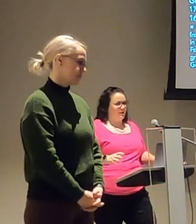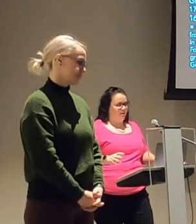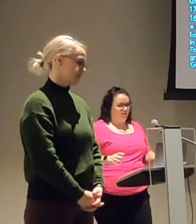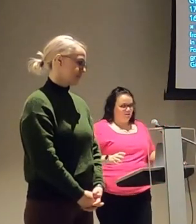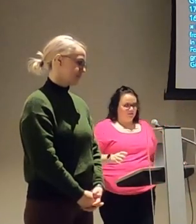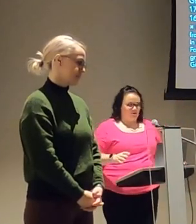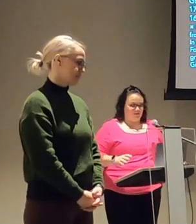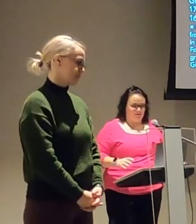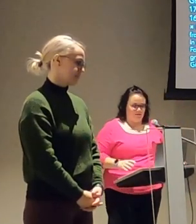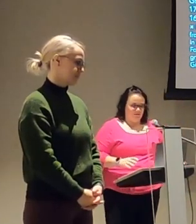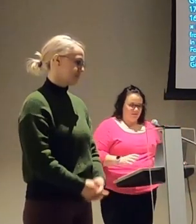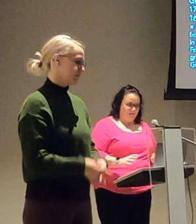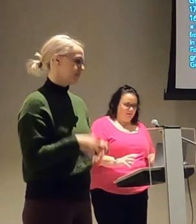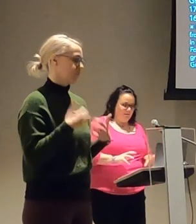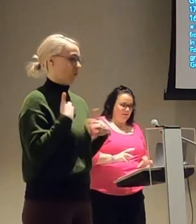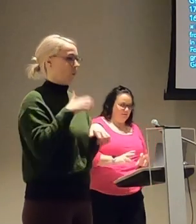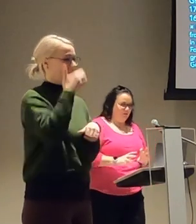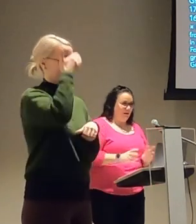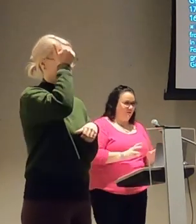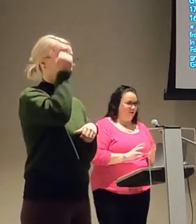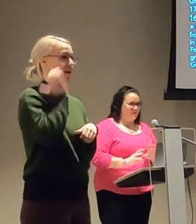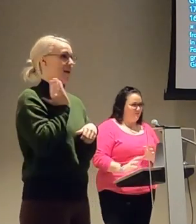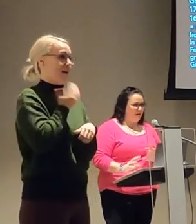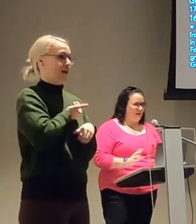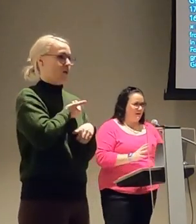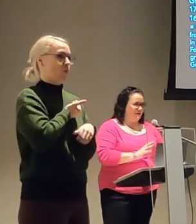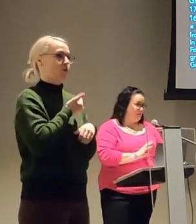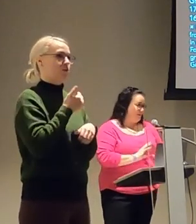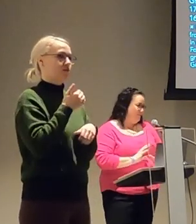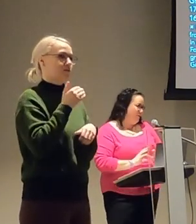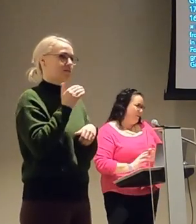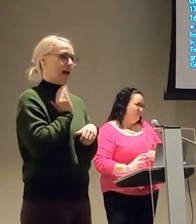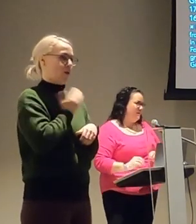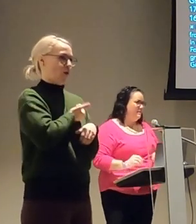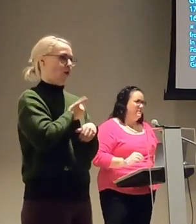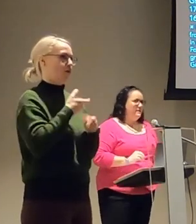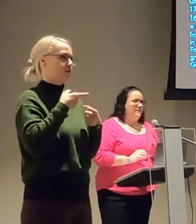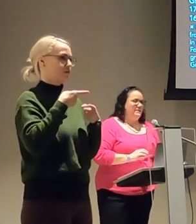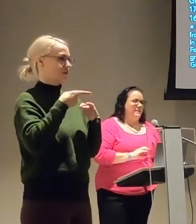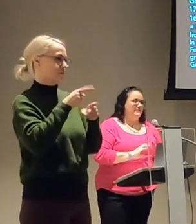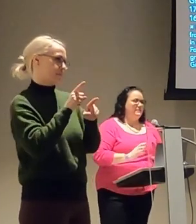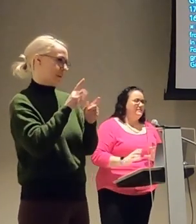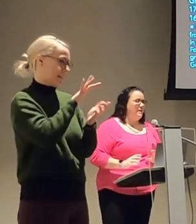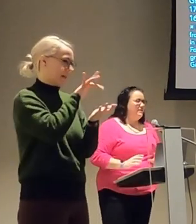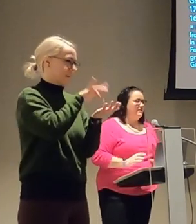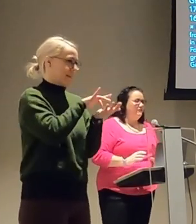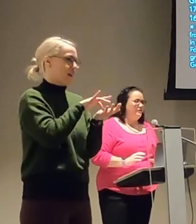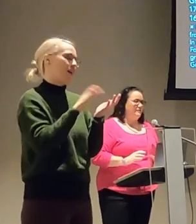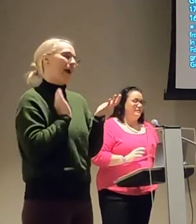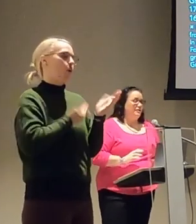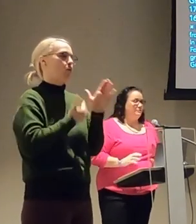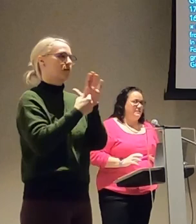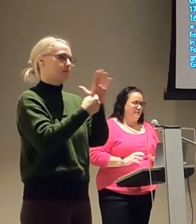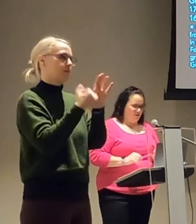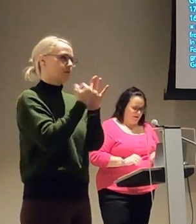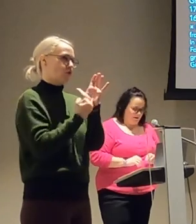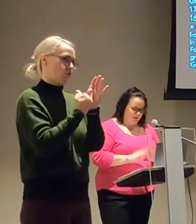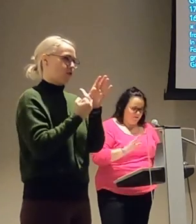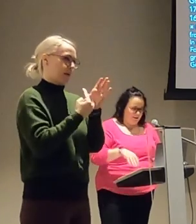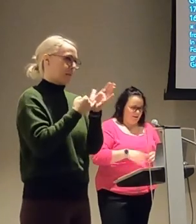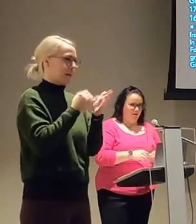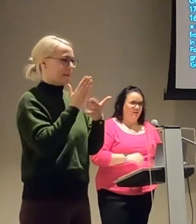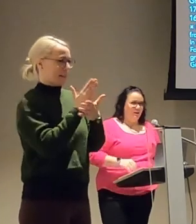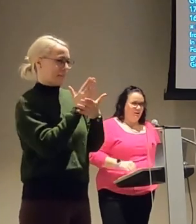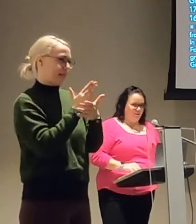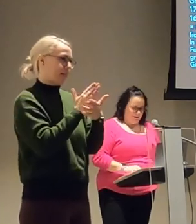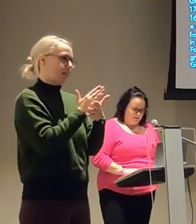Not to forget ours, just to think about how ours might lie somewhere in the middle. Now, this is all up for your interpretation. I'd